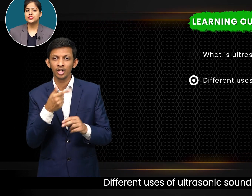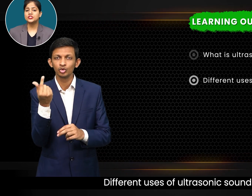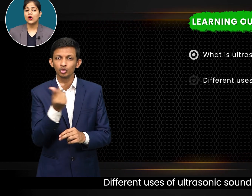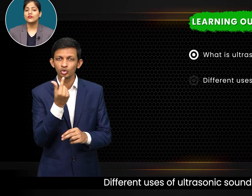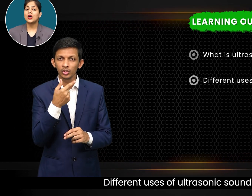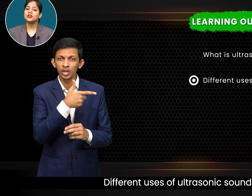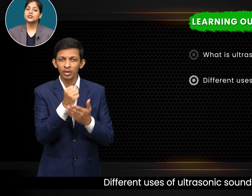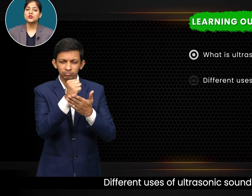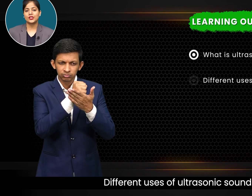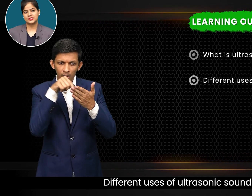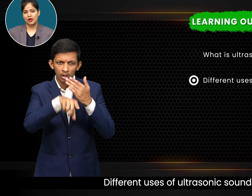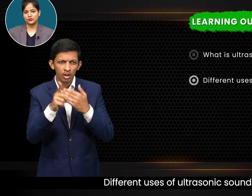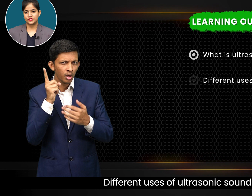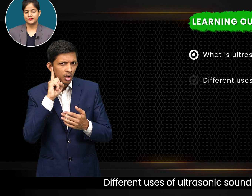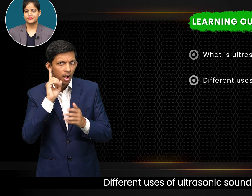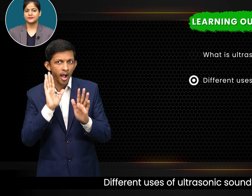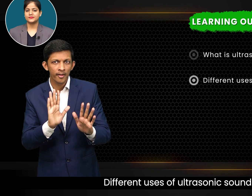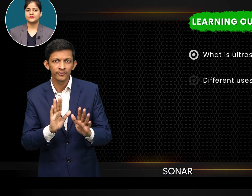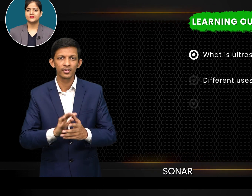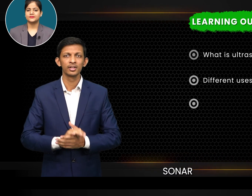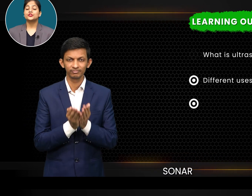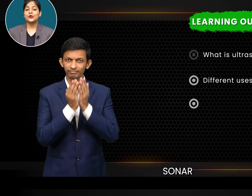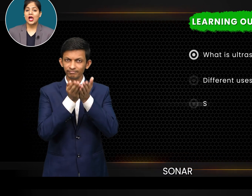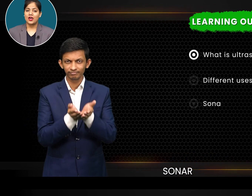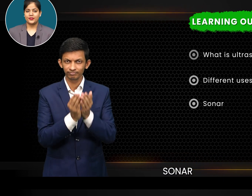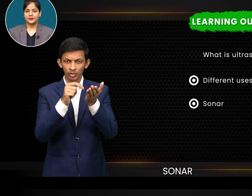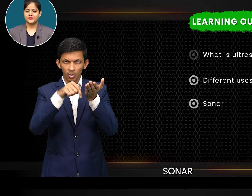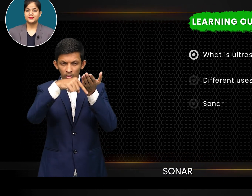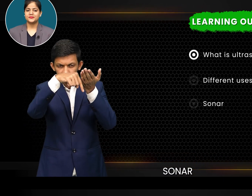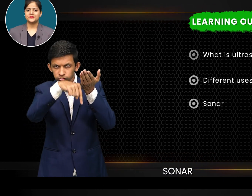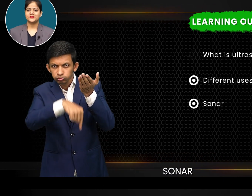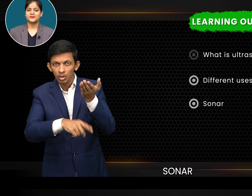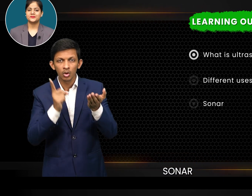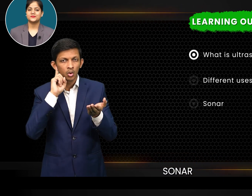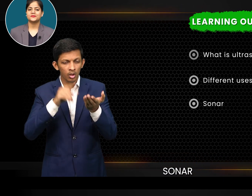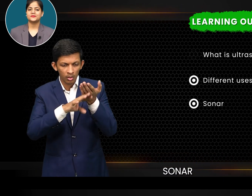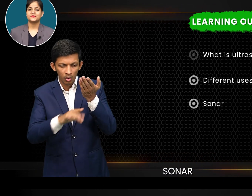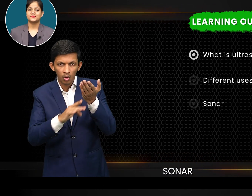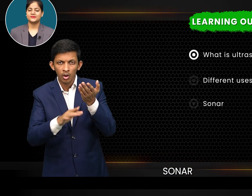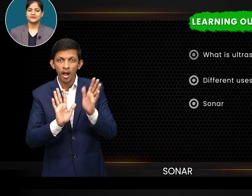different uses of ultrasonic sound, sonar,